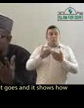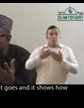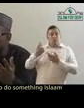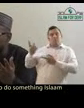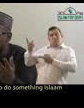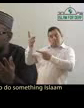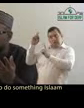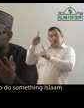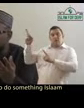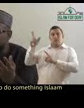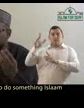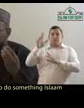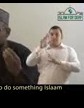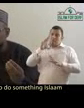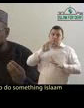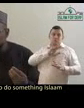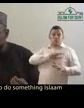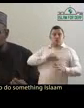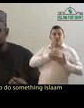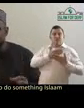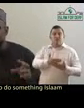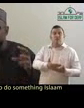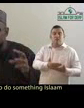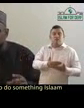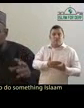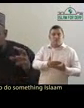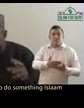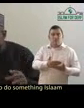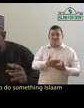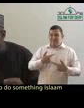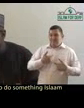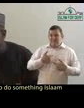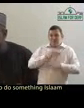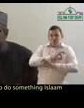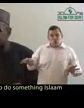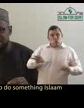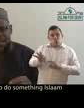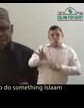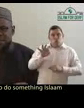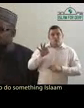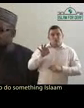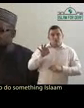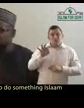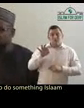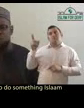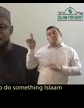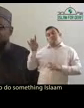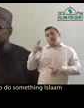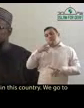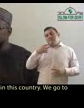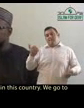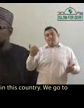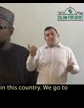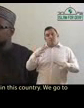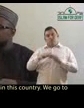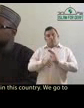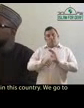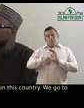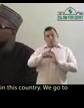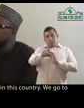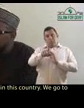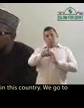is merciful. An individual who is forced to do something, Islam said, okay, no problem.